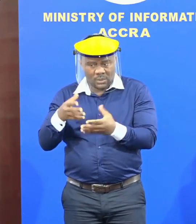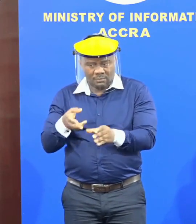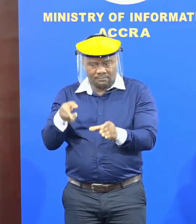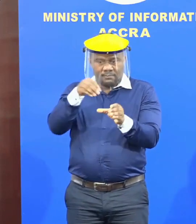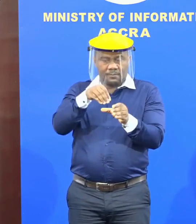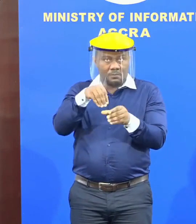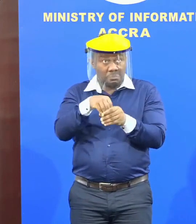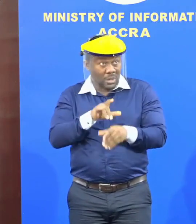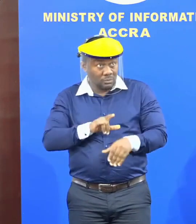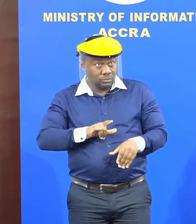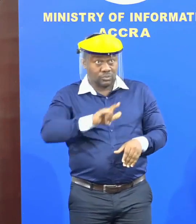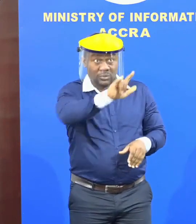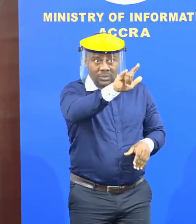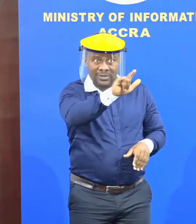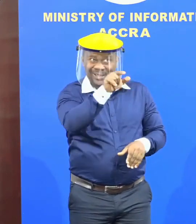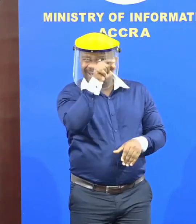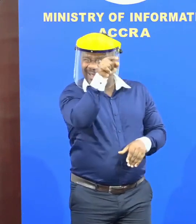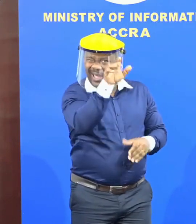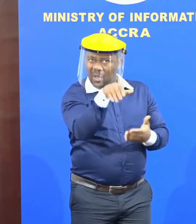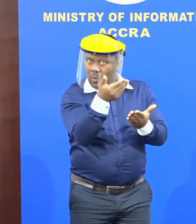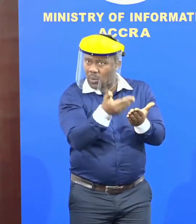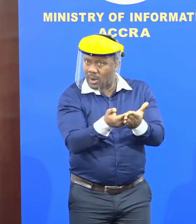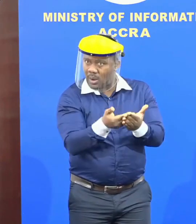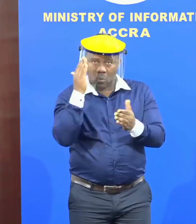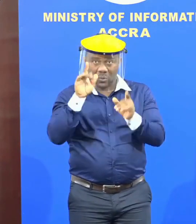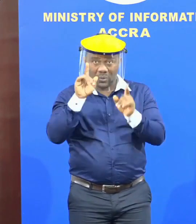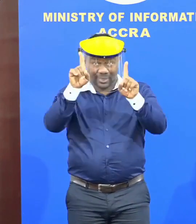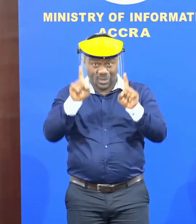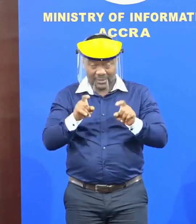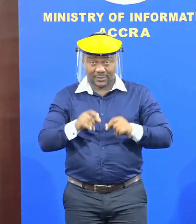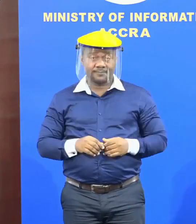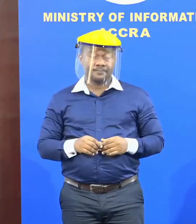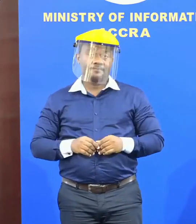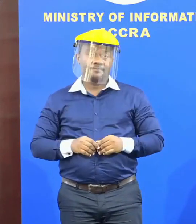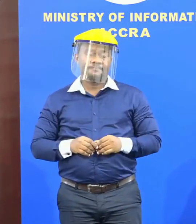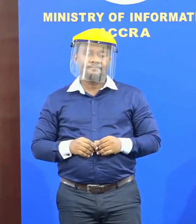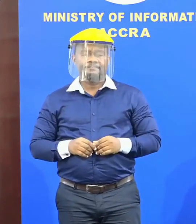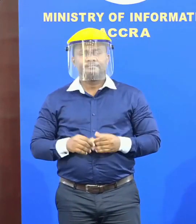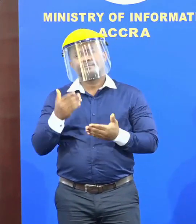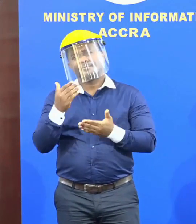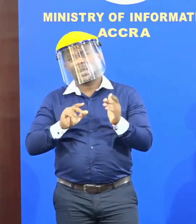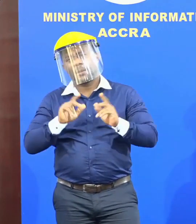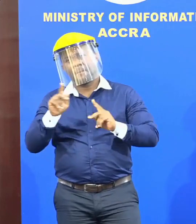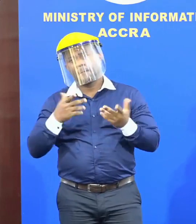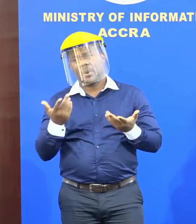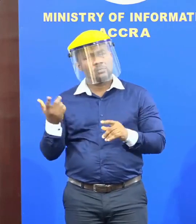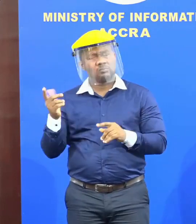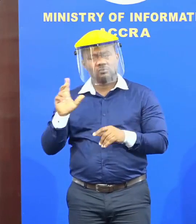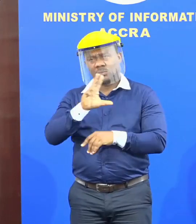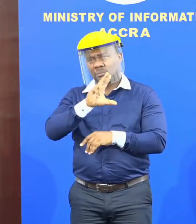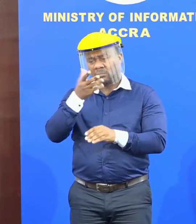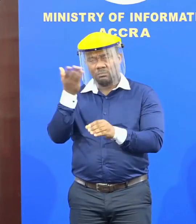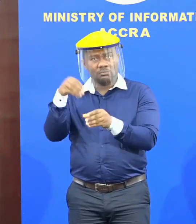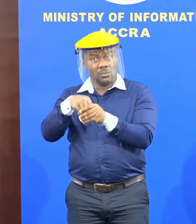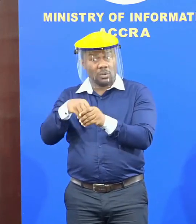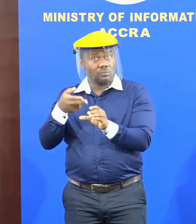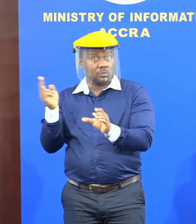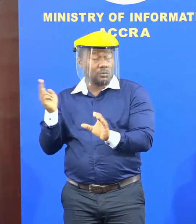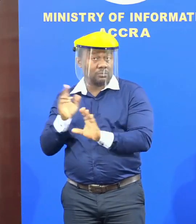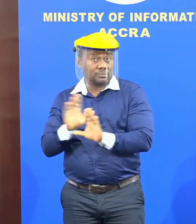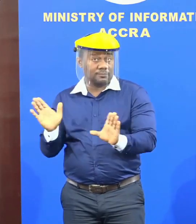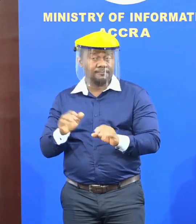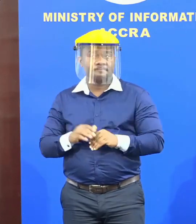the destination countries. Some category of persons are exempted from this. Airline crew,